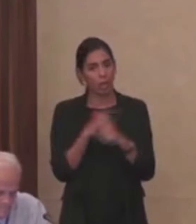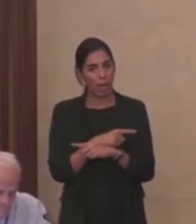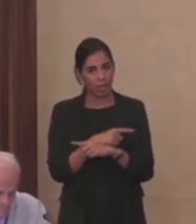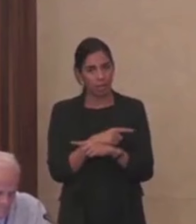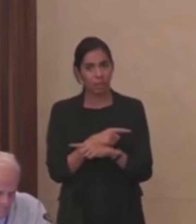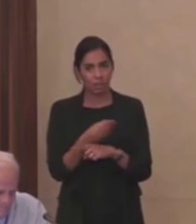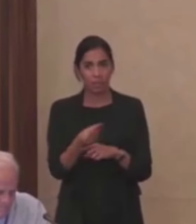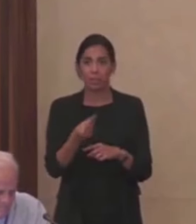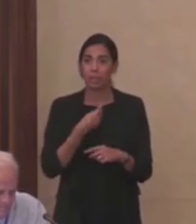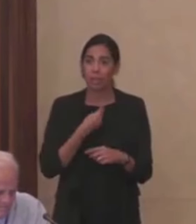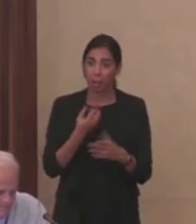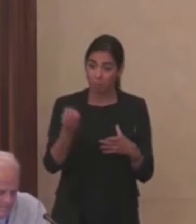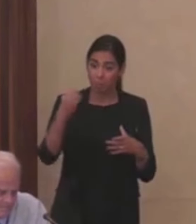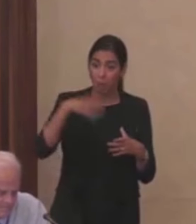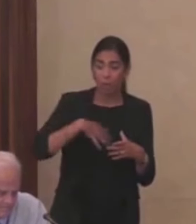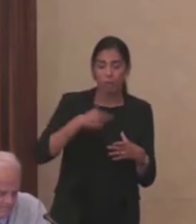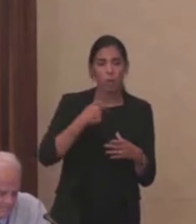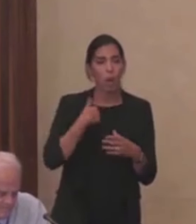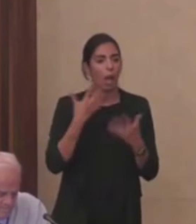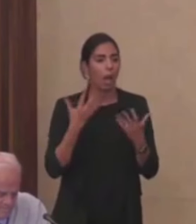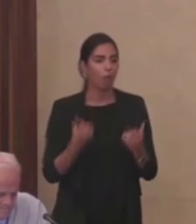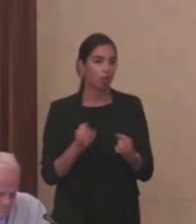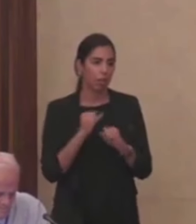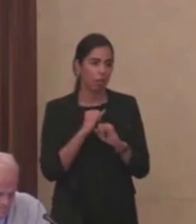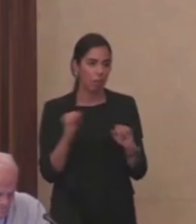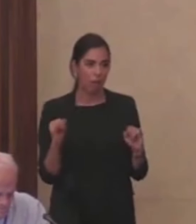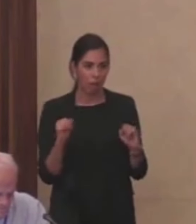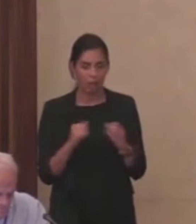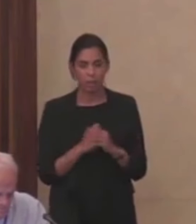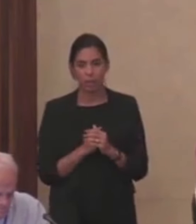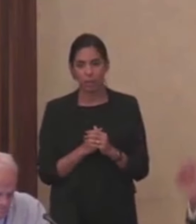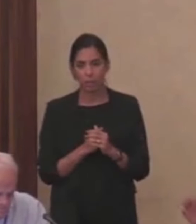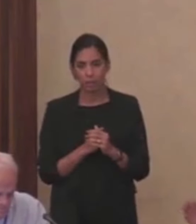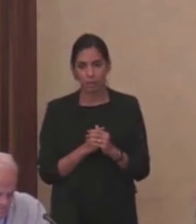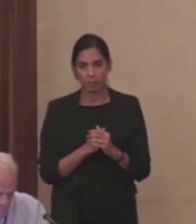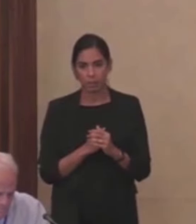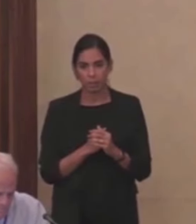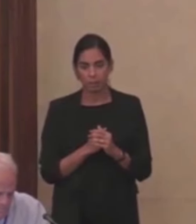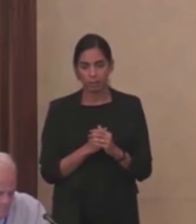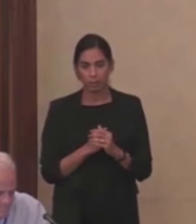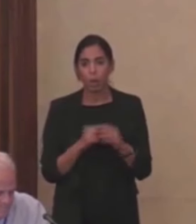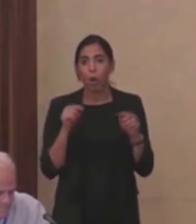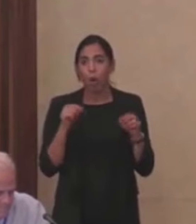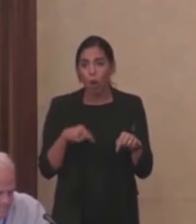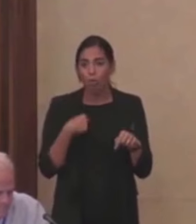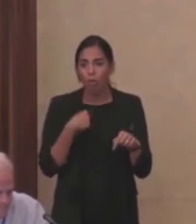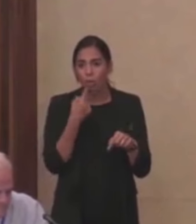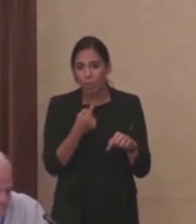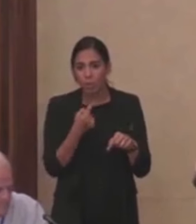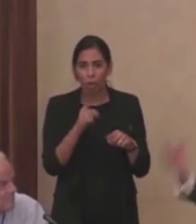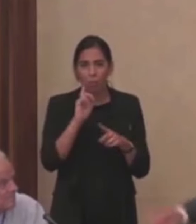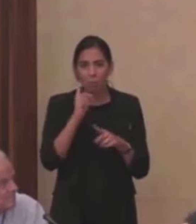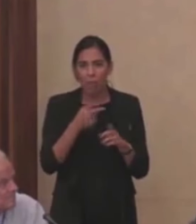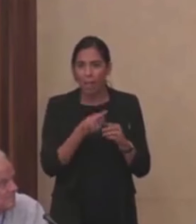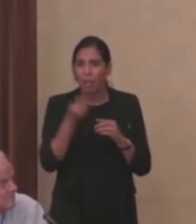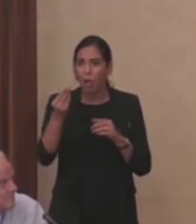patients for free. I never accepted any payment by remote patients.